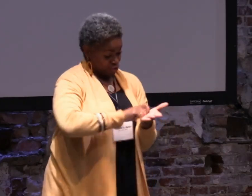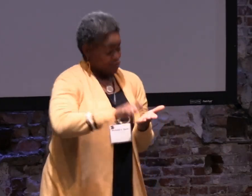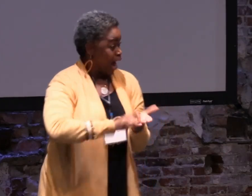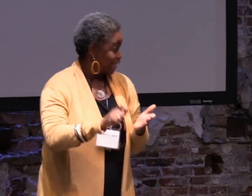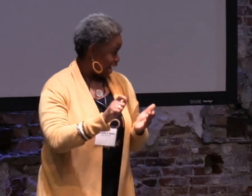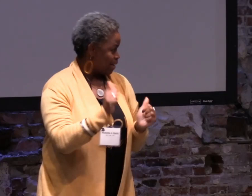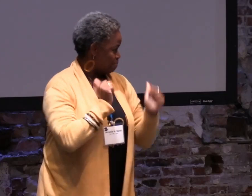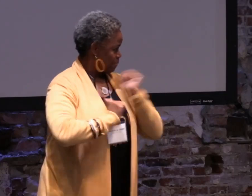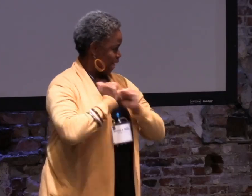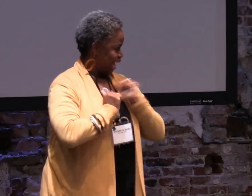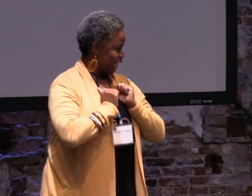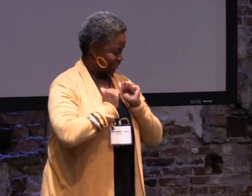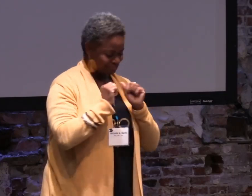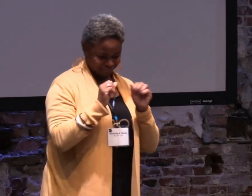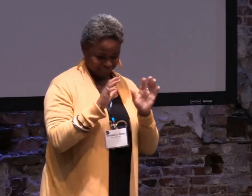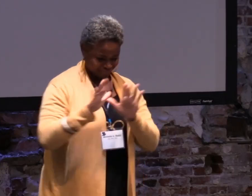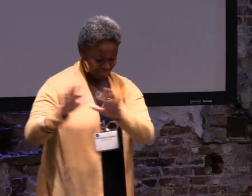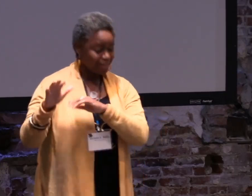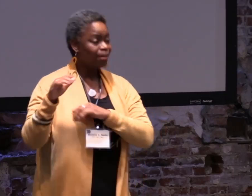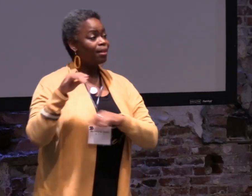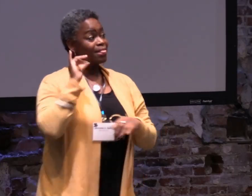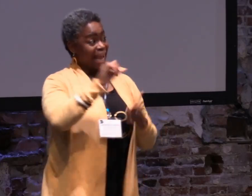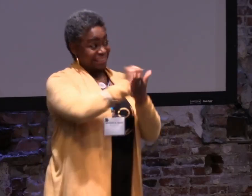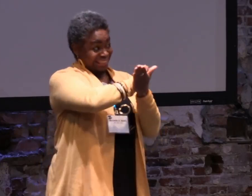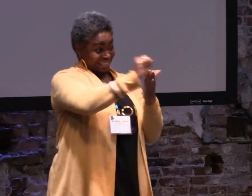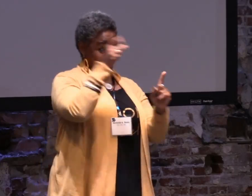to be more considerate of the ebony vision.